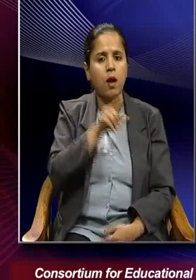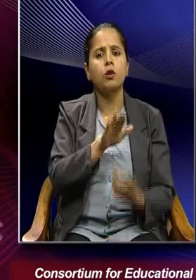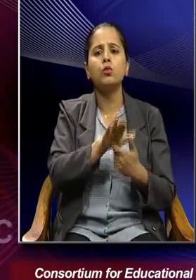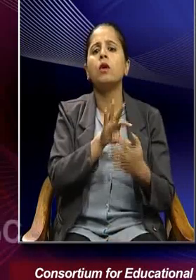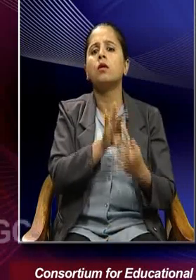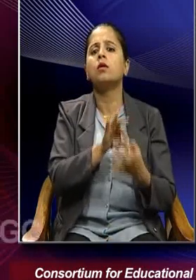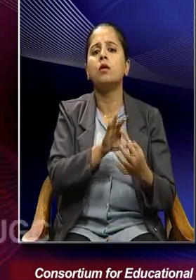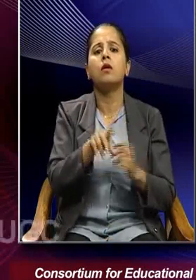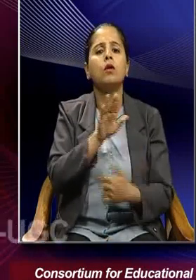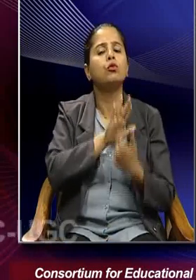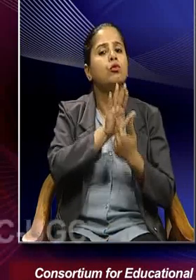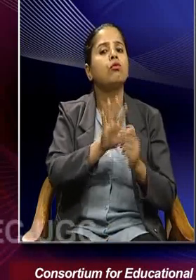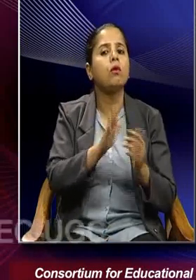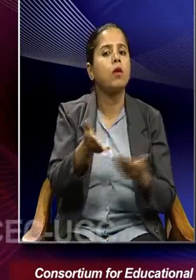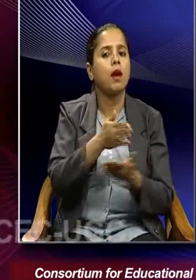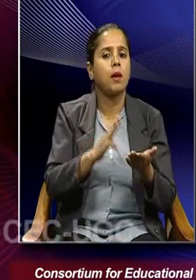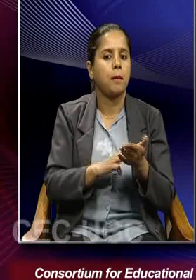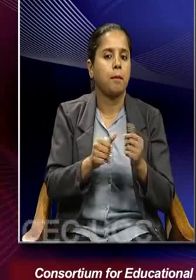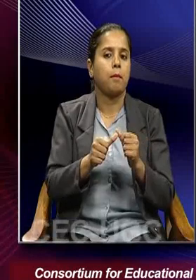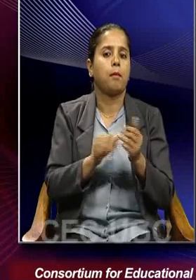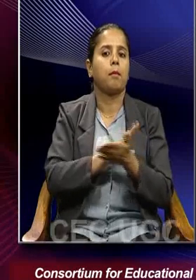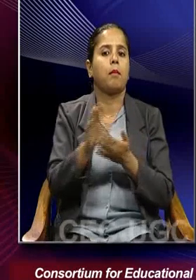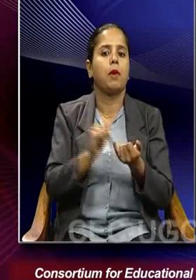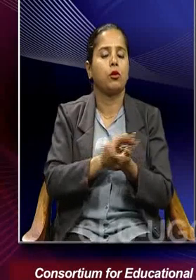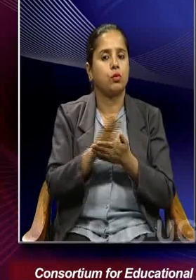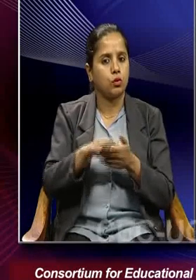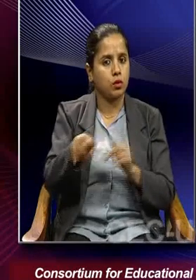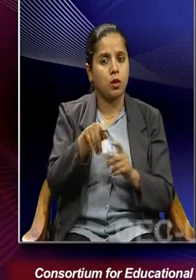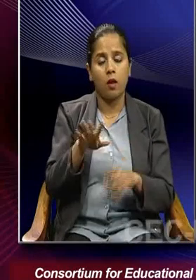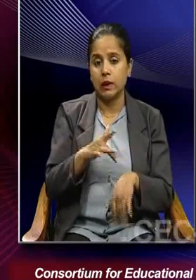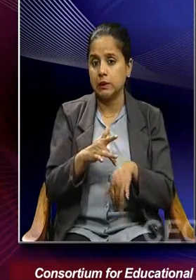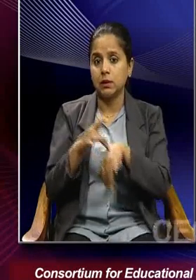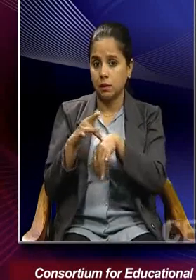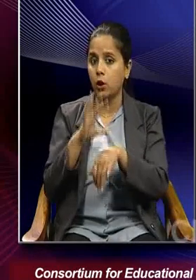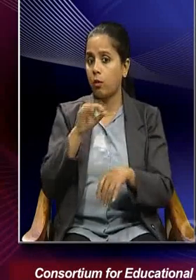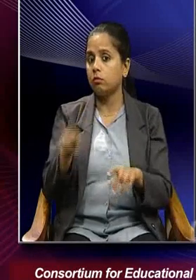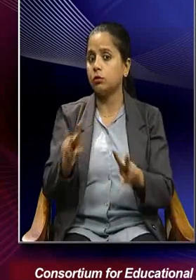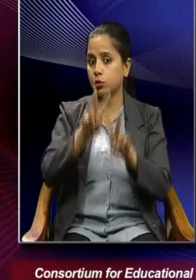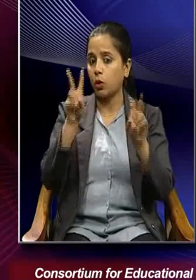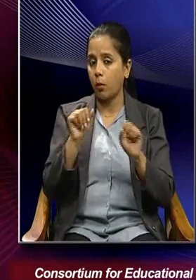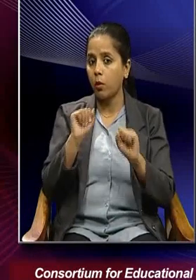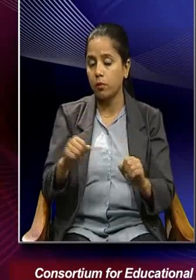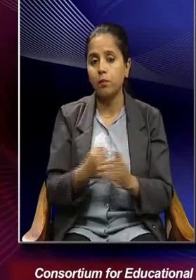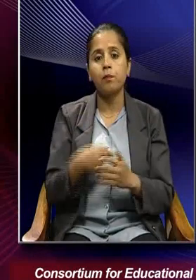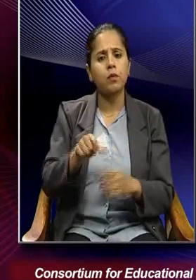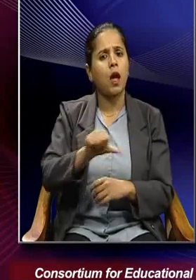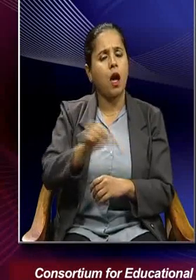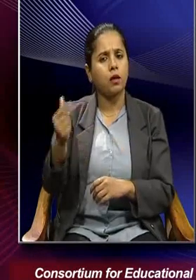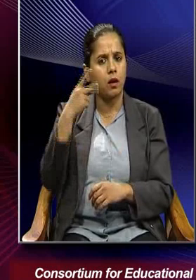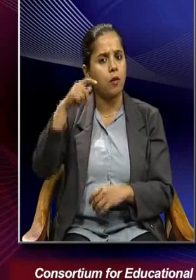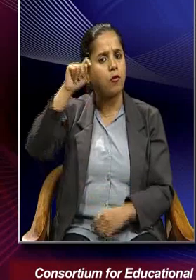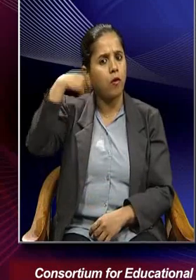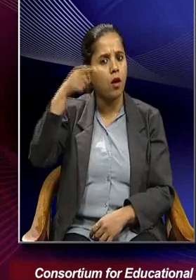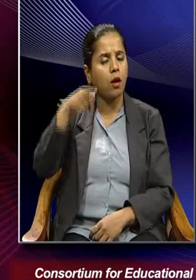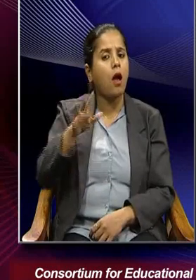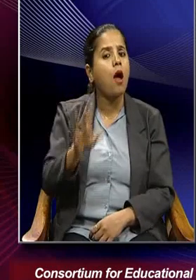was exhibited by Mahesh Bhatt, it was very, very sensitive in that context. Then another film which became